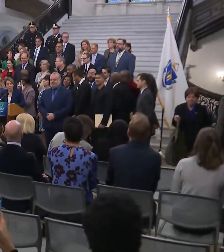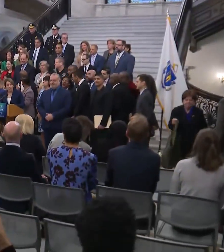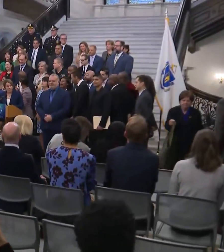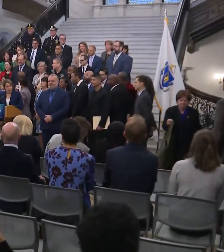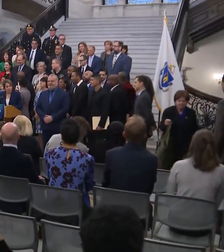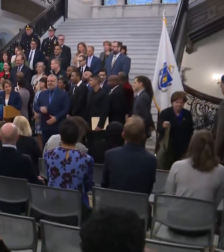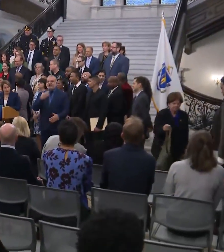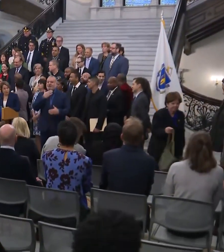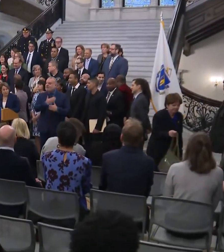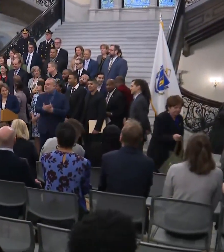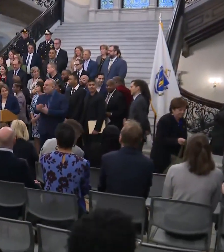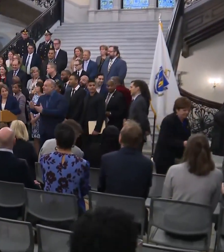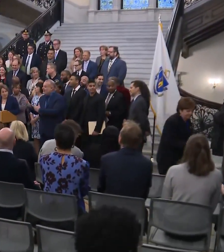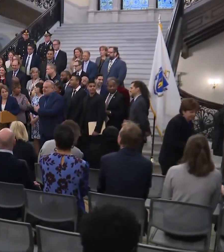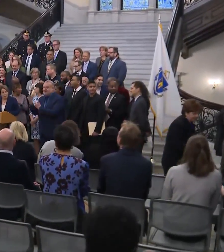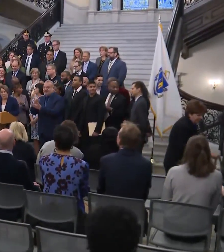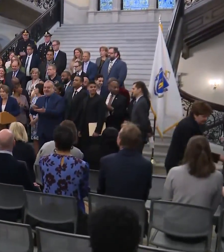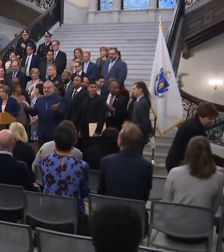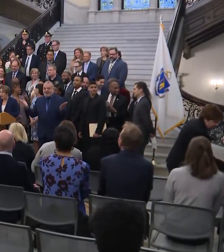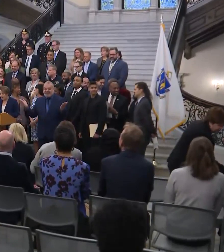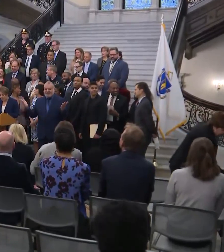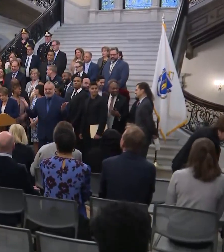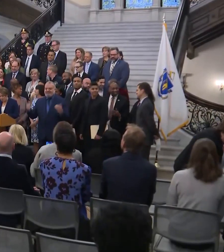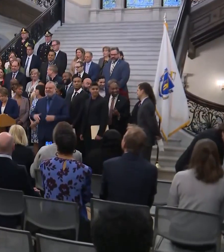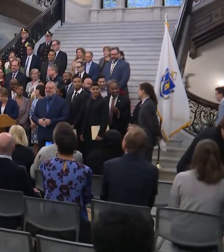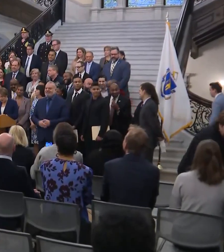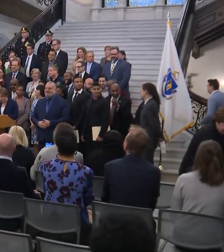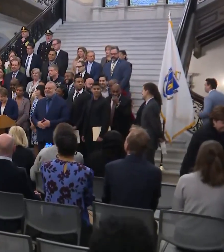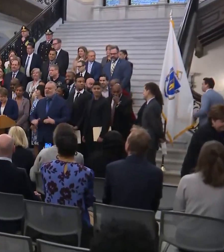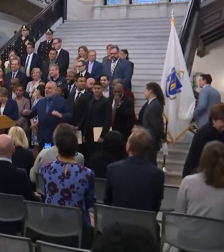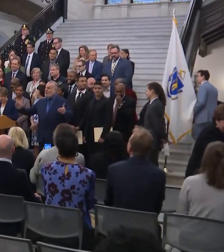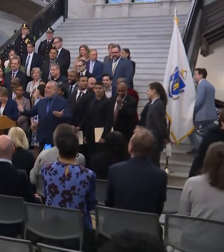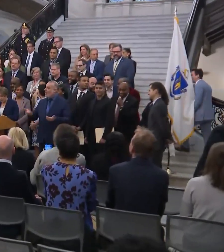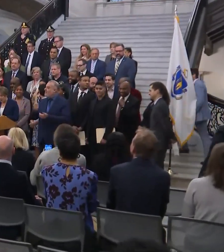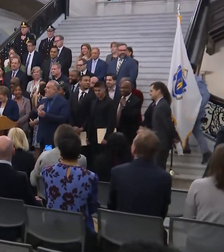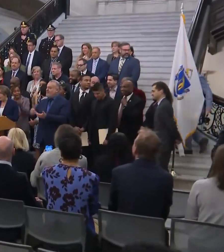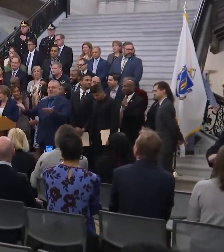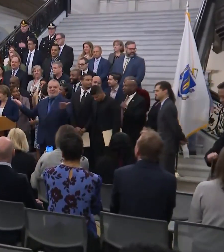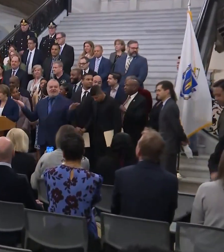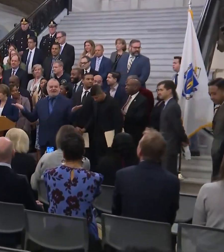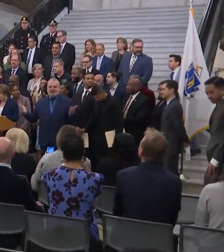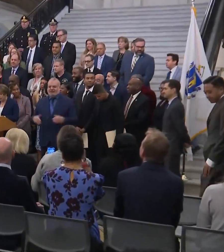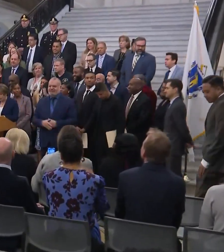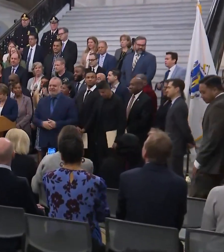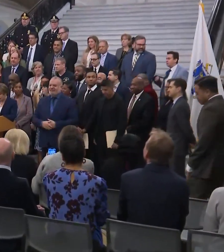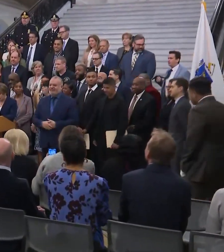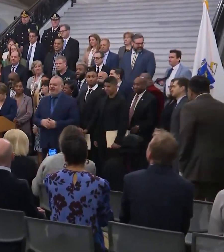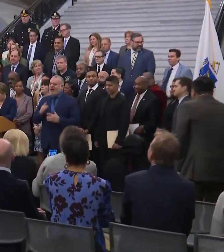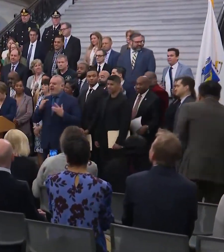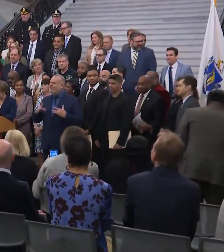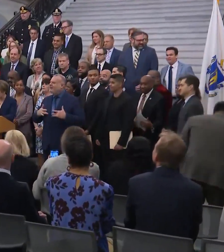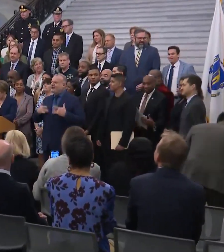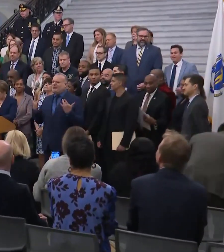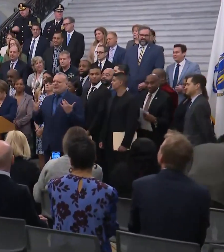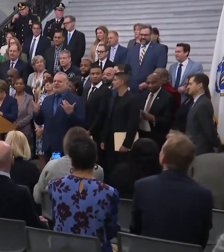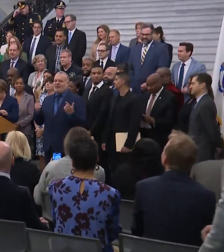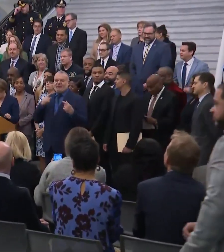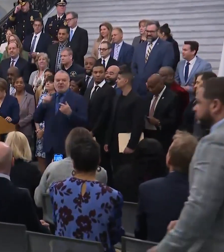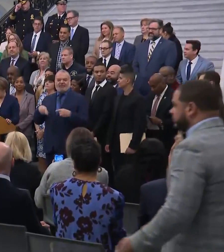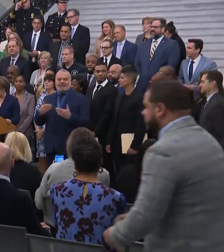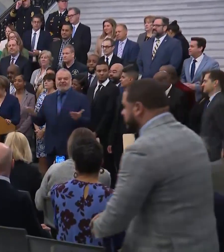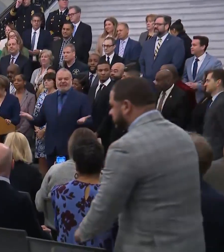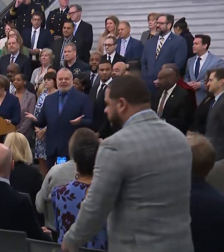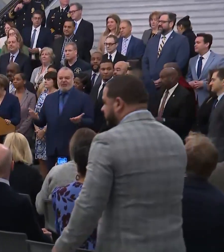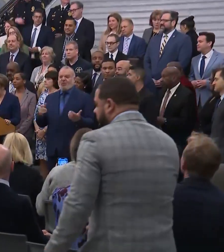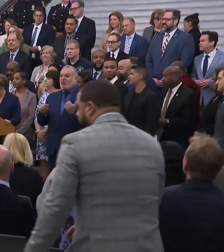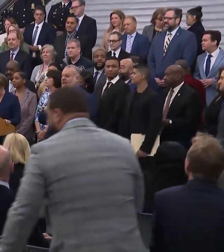Good morning. Good morning and welcome everyone. I'm delighted to be here today with the Lieutenant Governor Kim Driscoll,